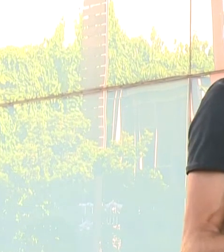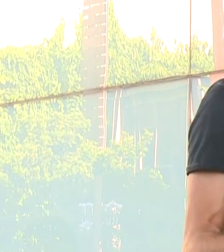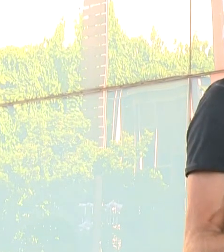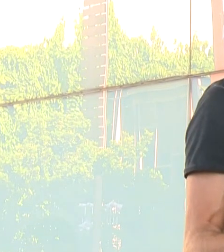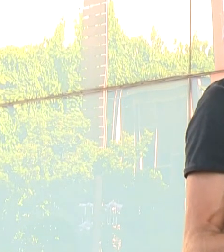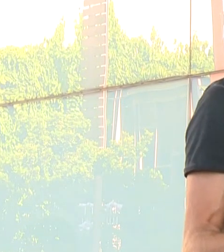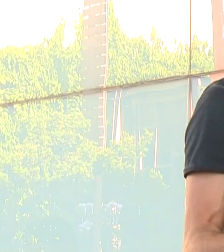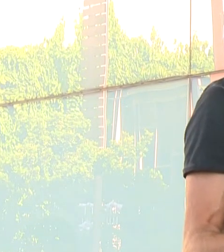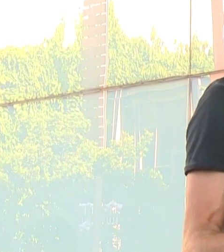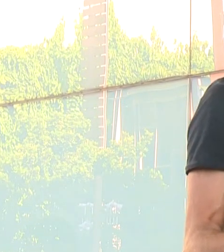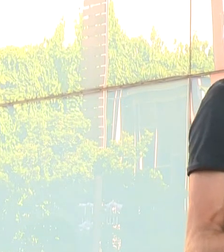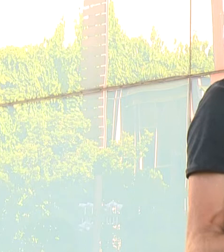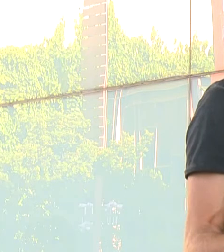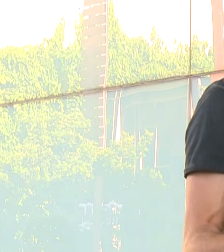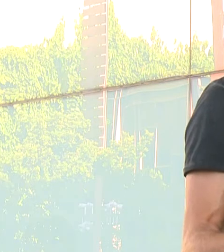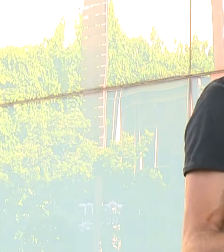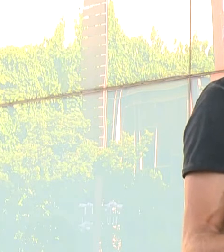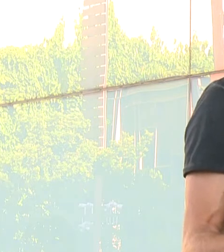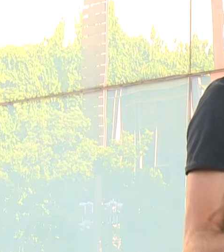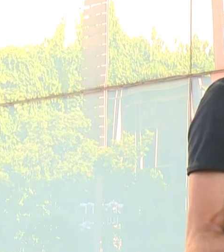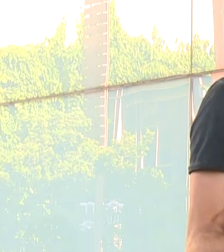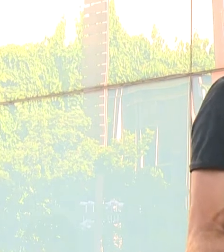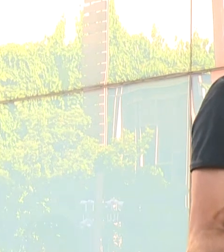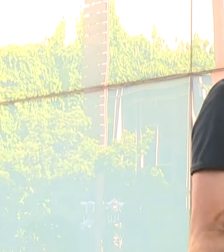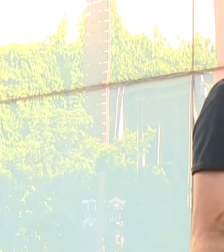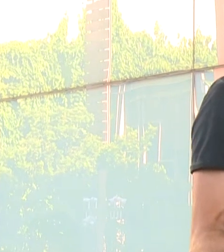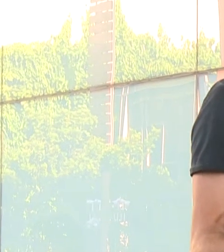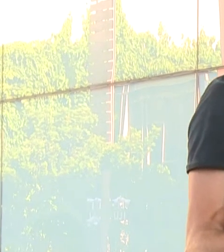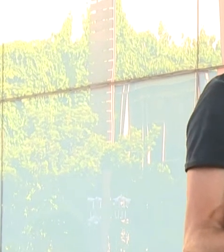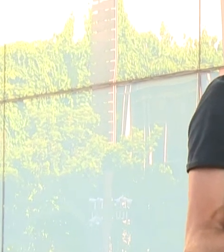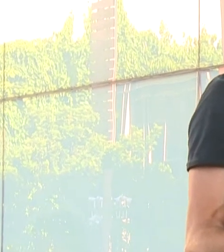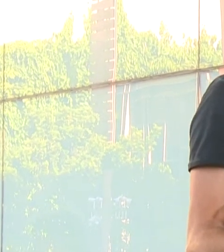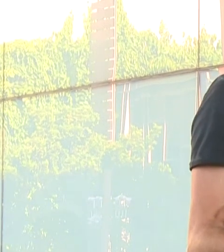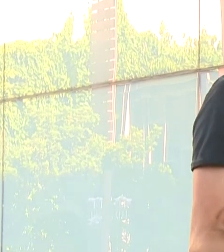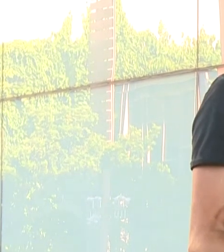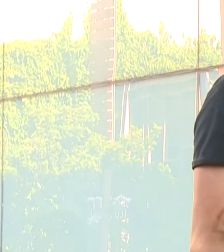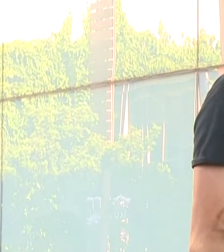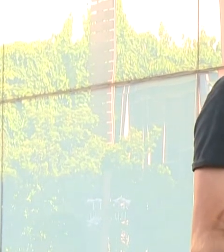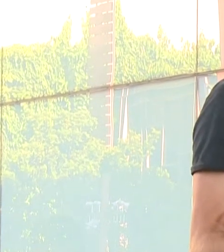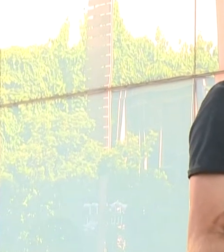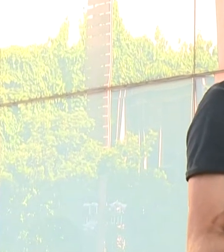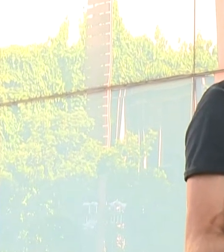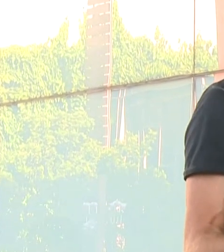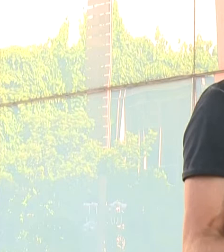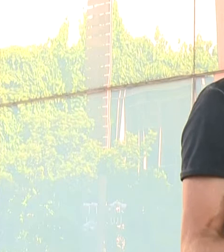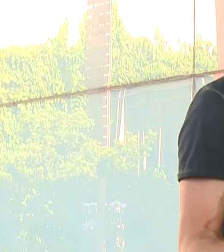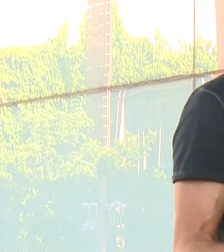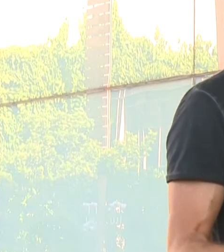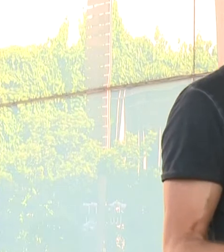develop and deliver scripted action, character and atmospheric props from the written page to what you see on the